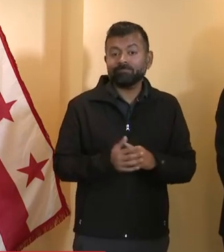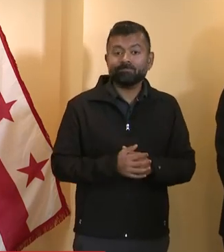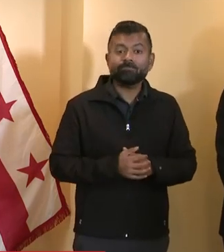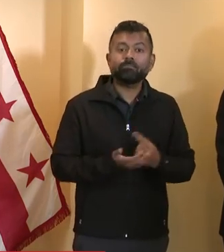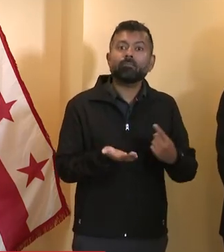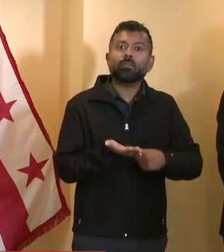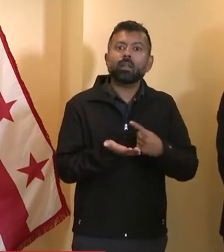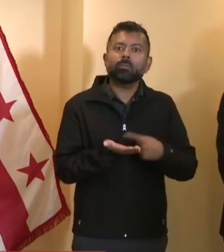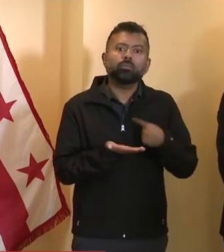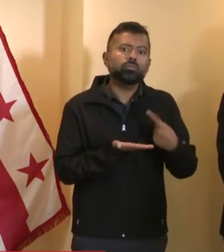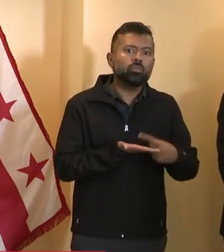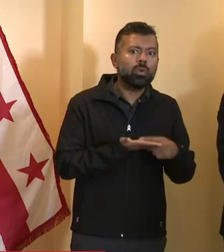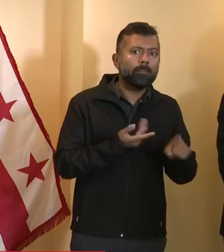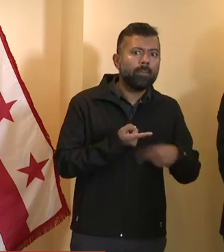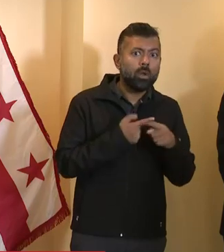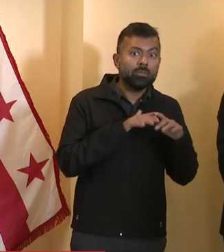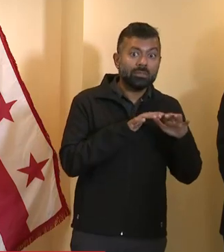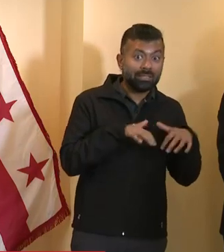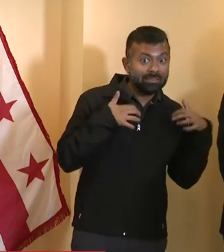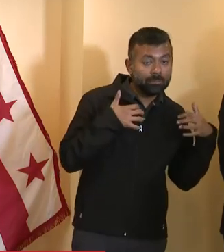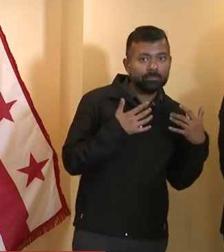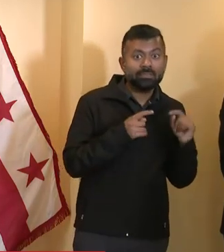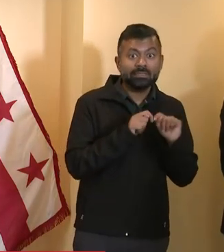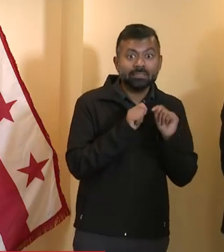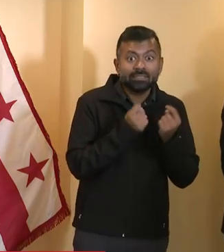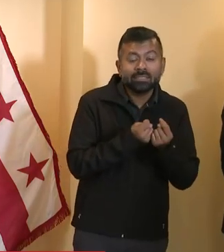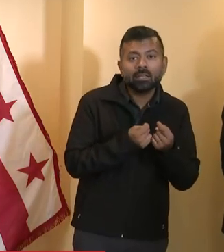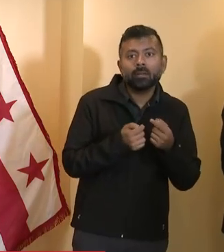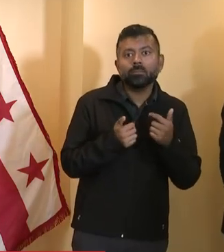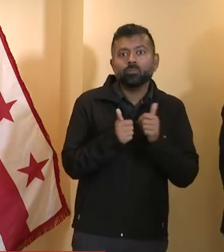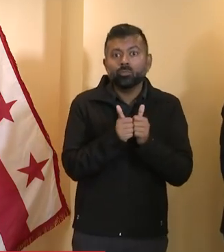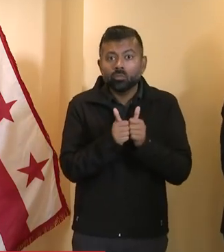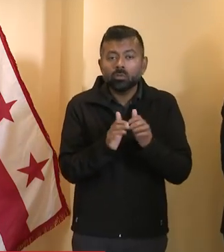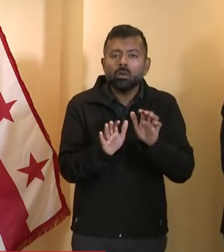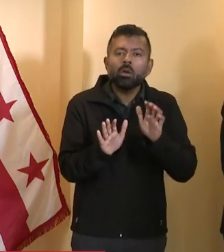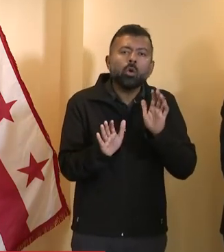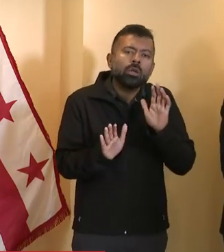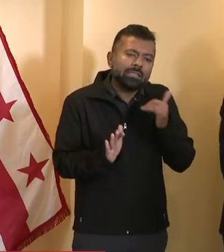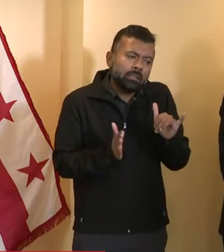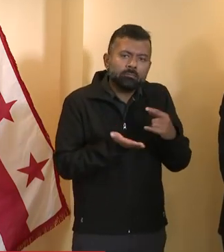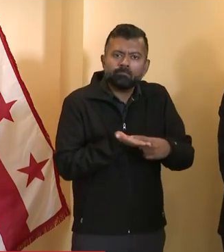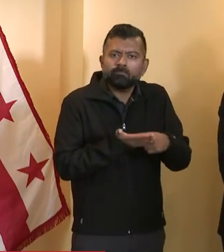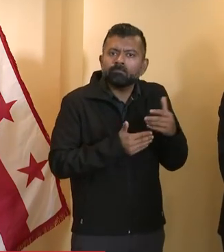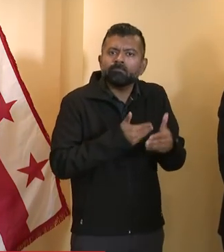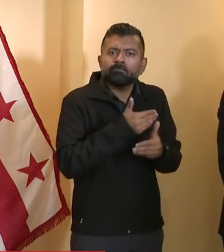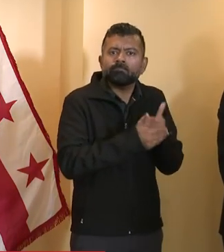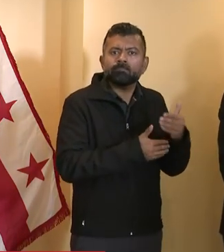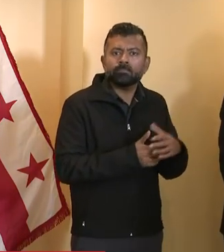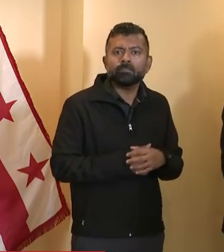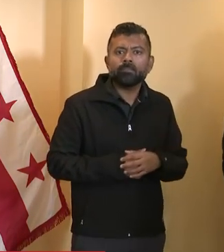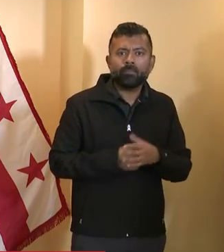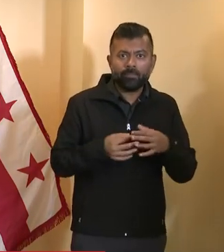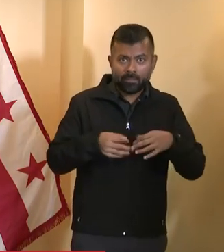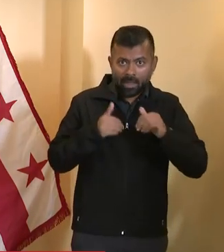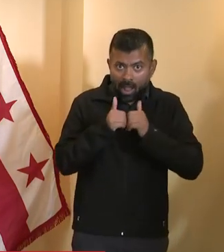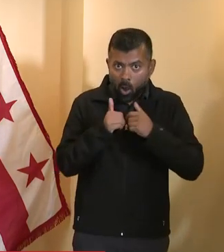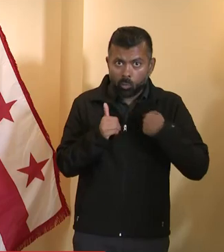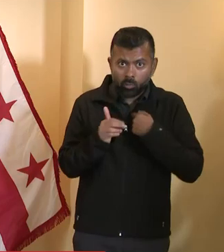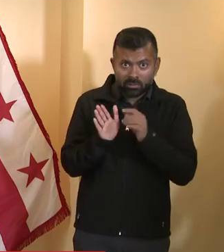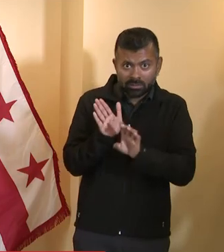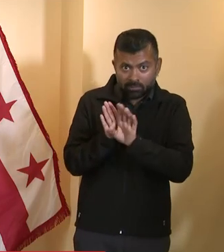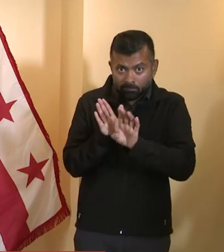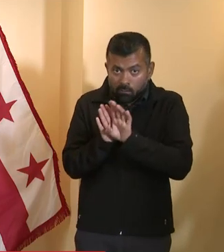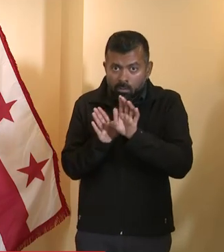or team, and it all sounds like fun and games, but it's not. It's serious about how we develop 100. It's even